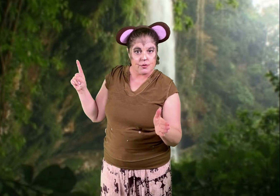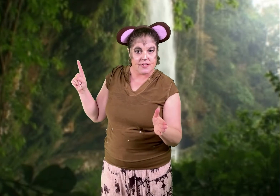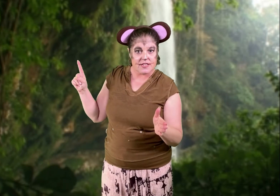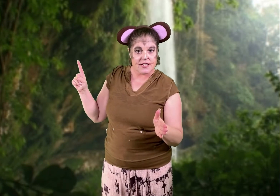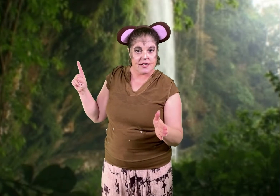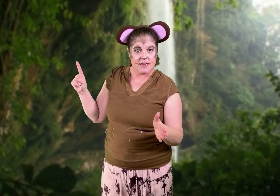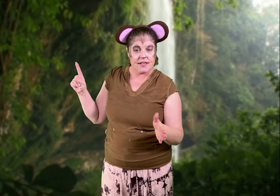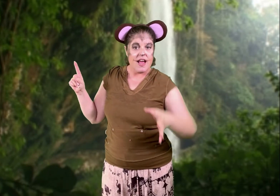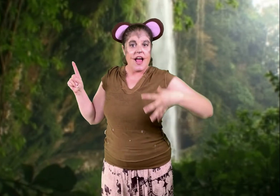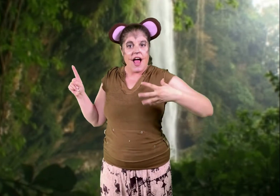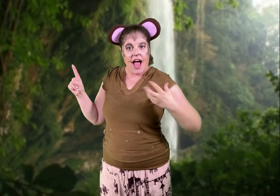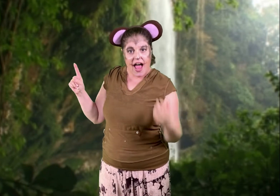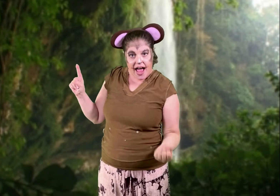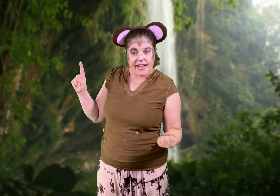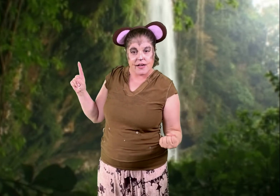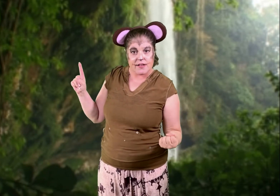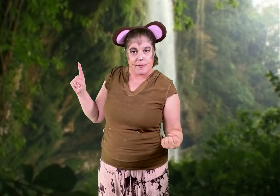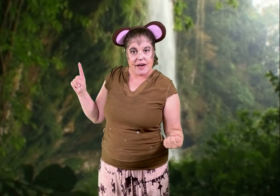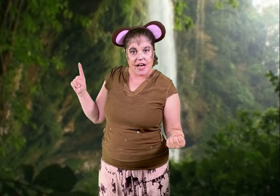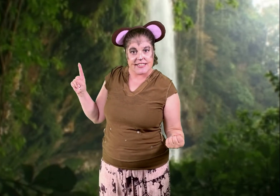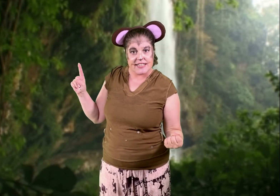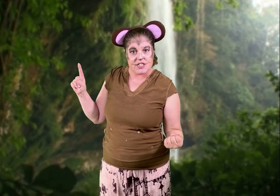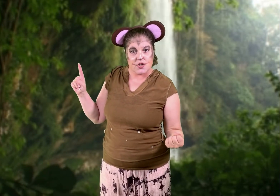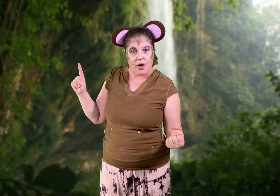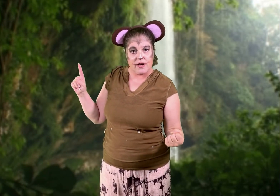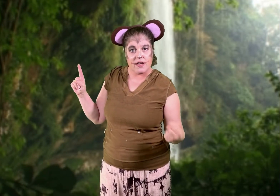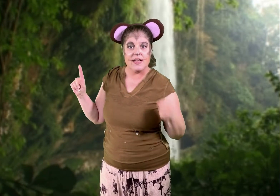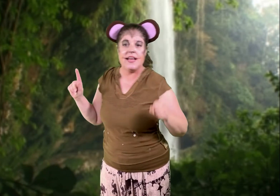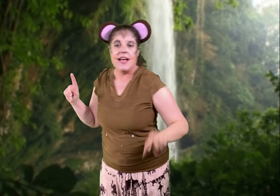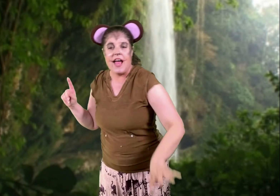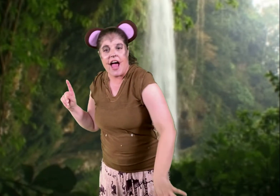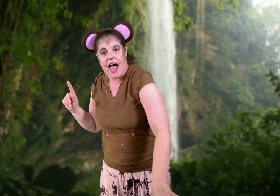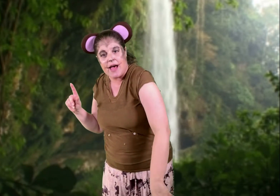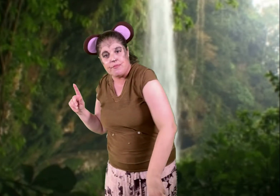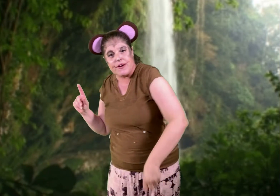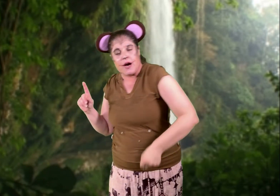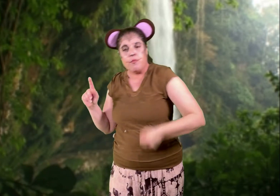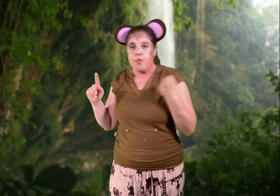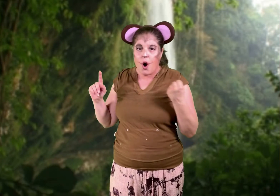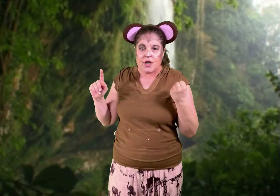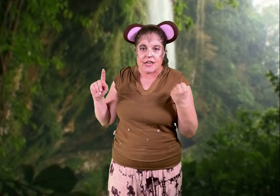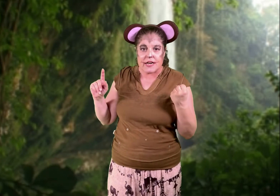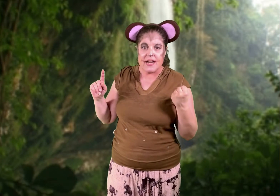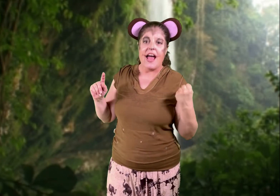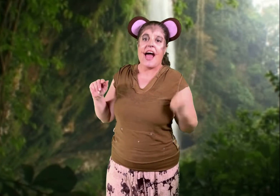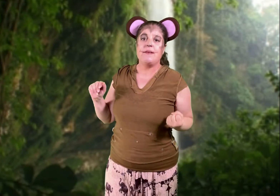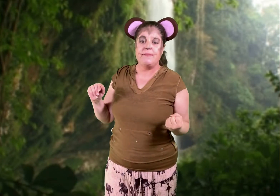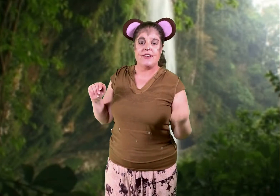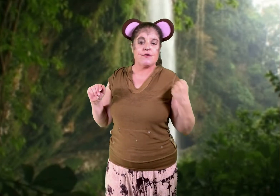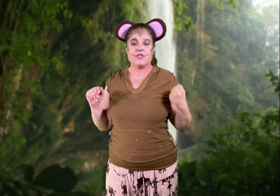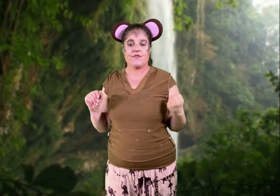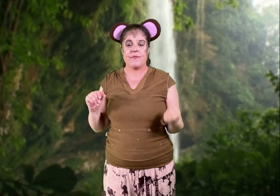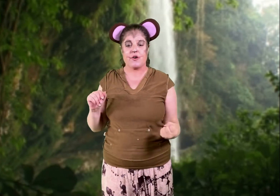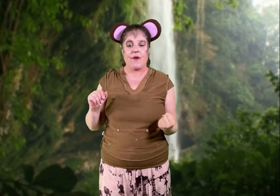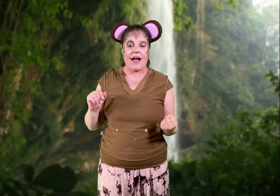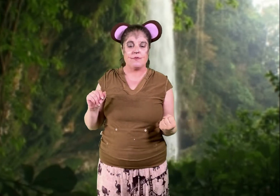Roots anchor the plant in the soil and bring up water and minerals from the ground.